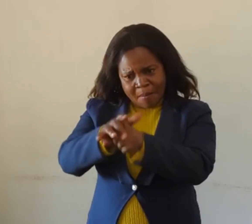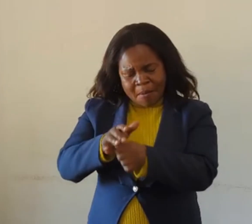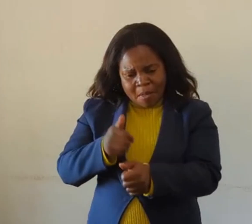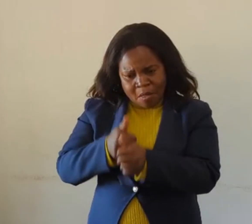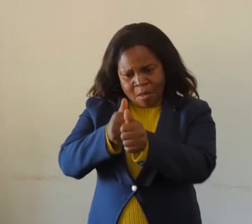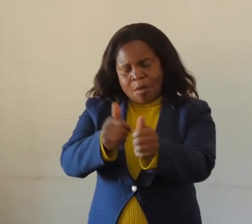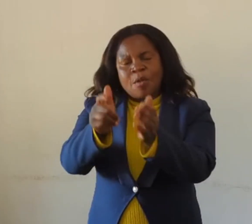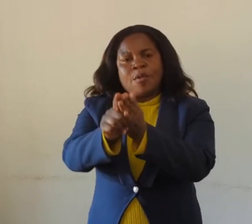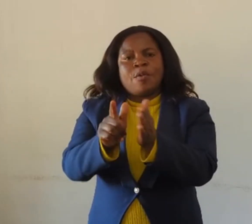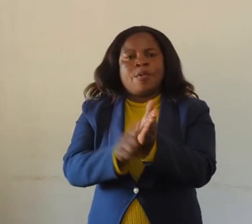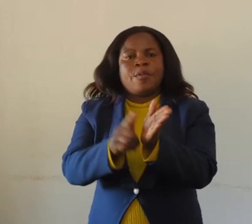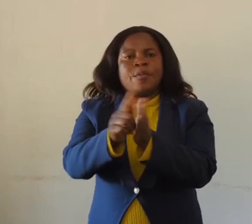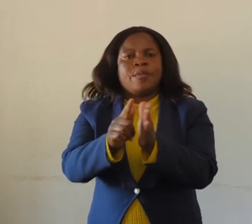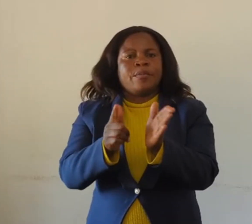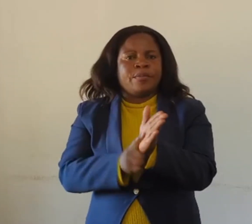rules.